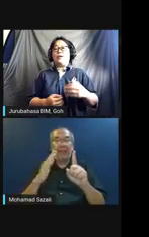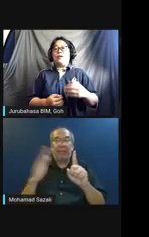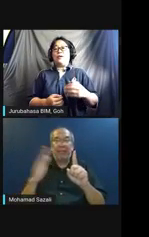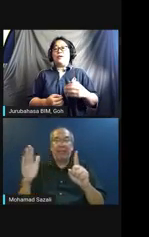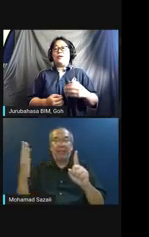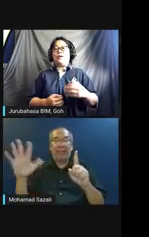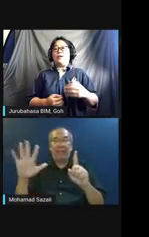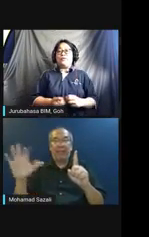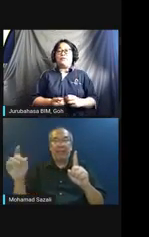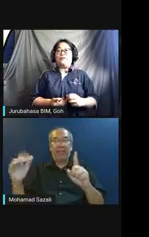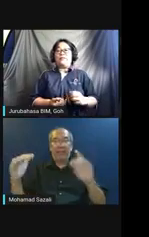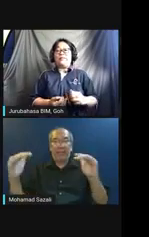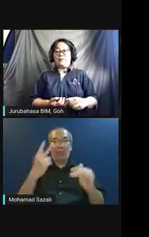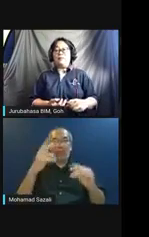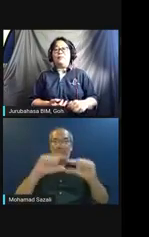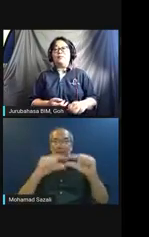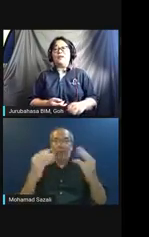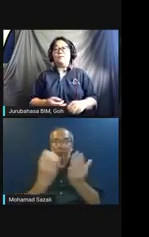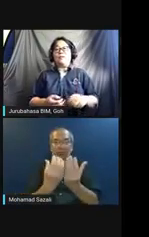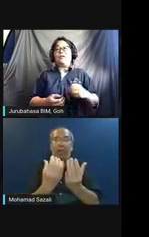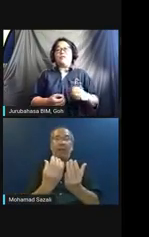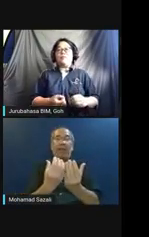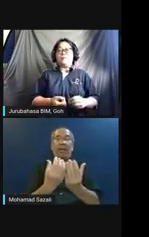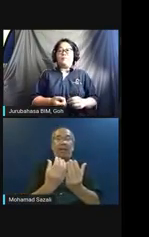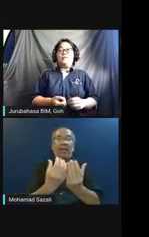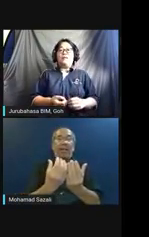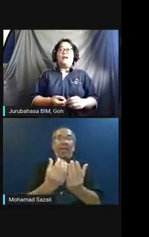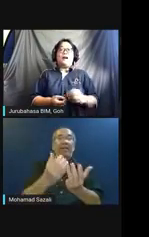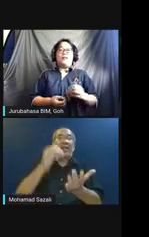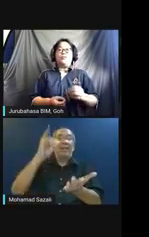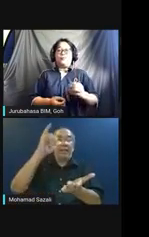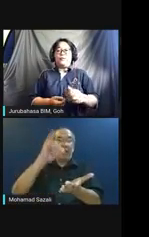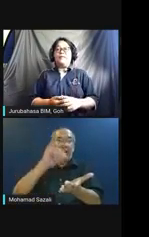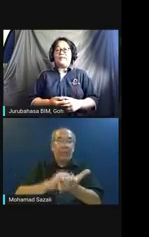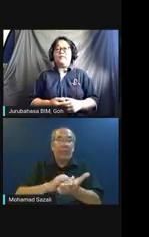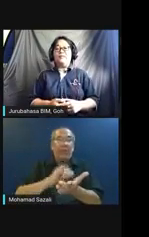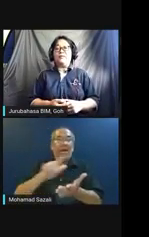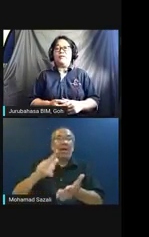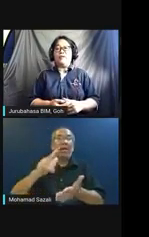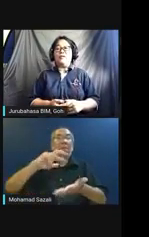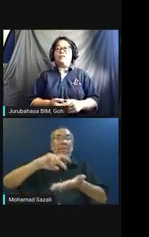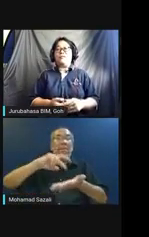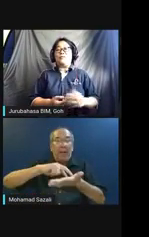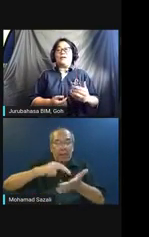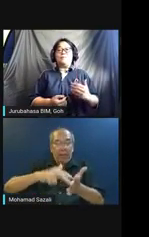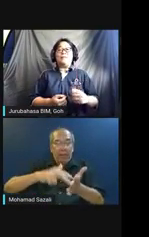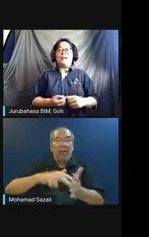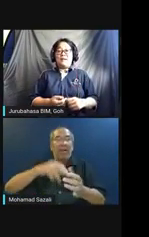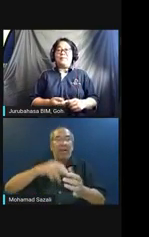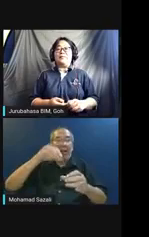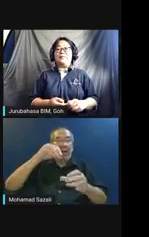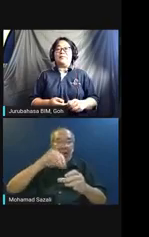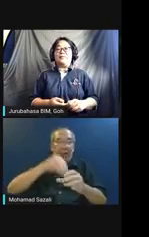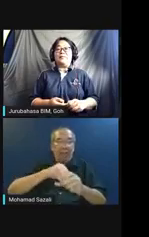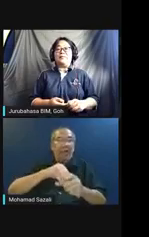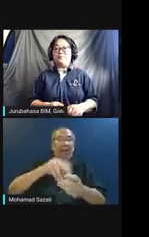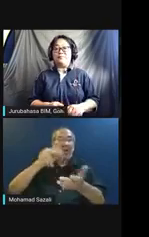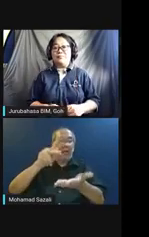partially are those who are 15 to 55 decibel. We call them hard of hearing or kurang